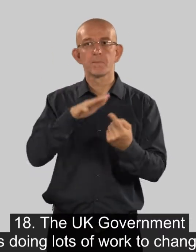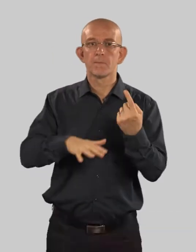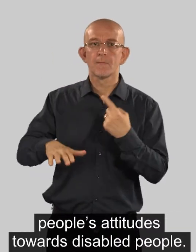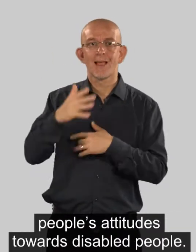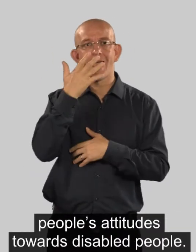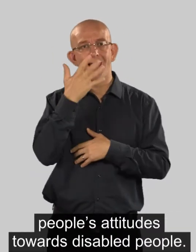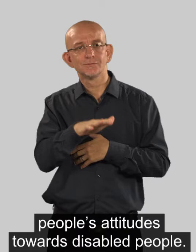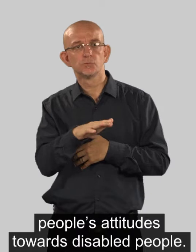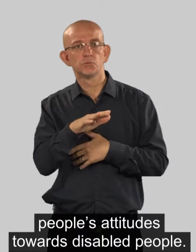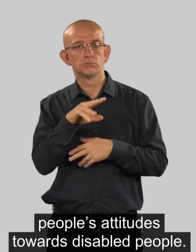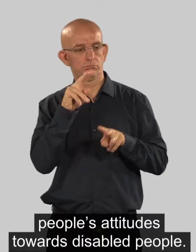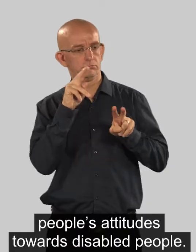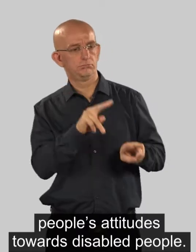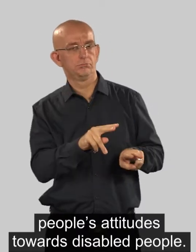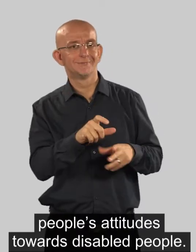towards disabled people.